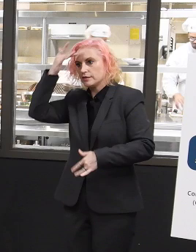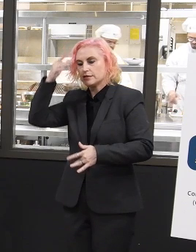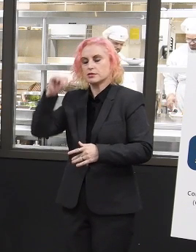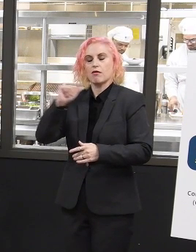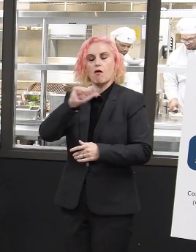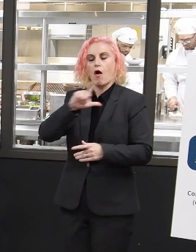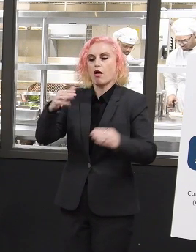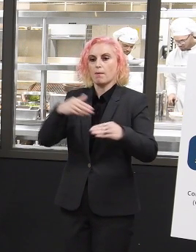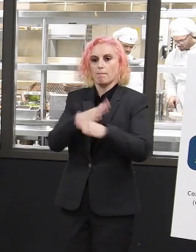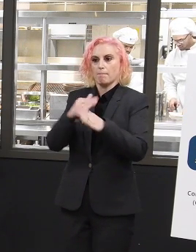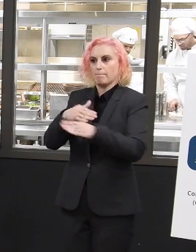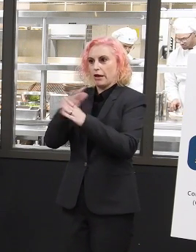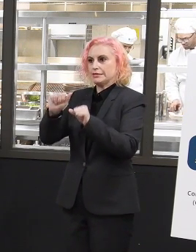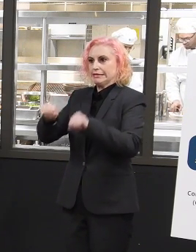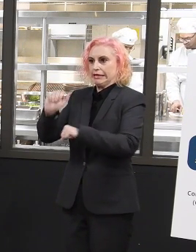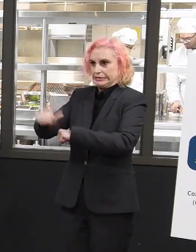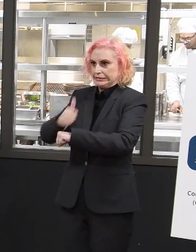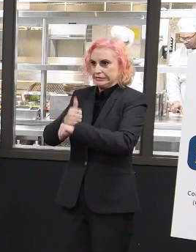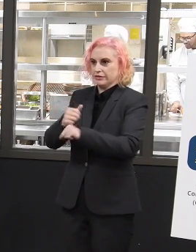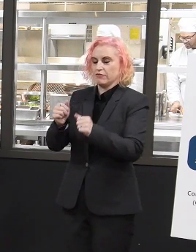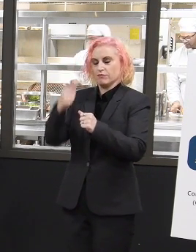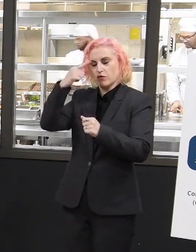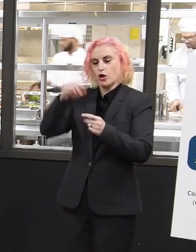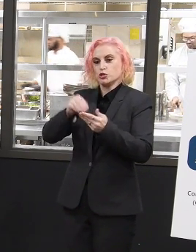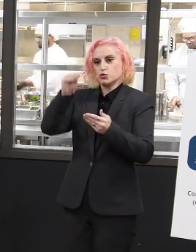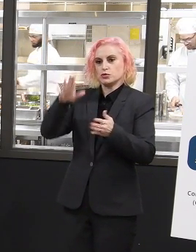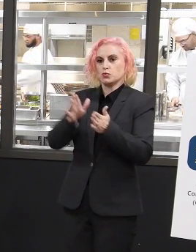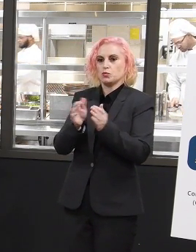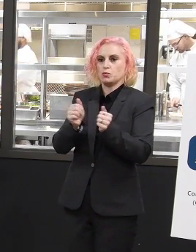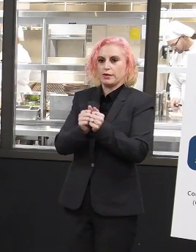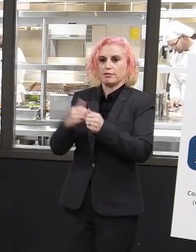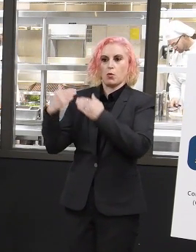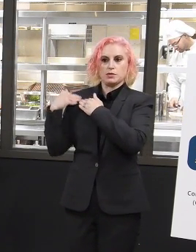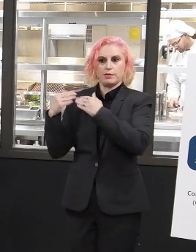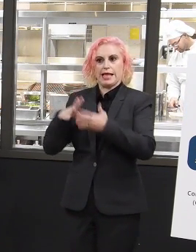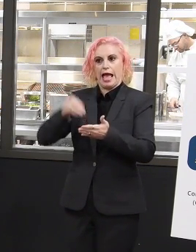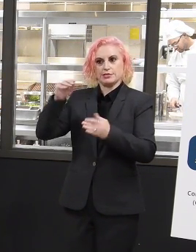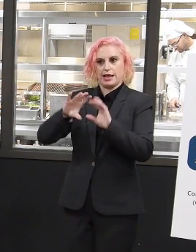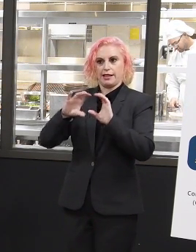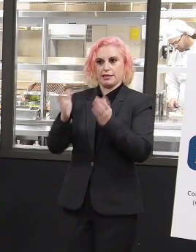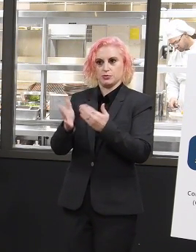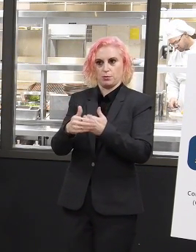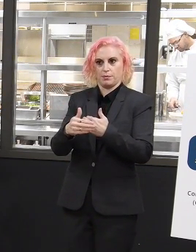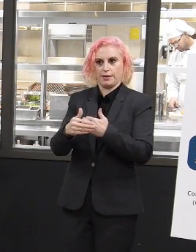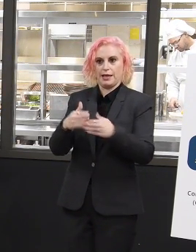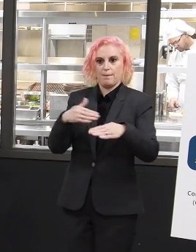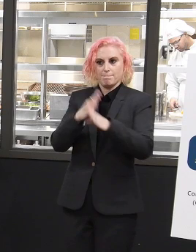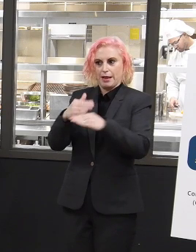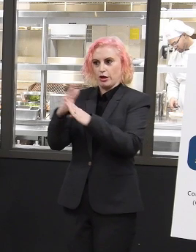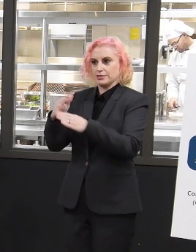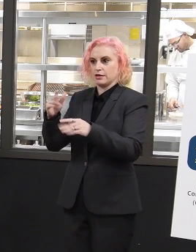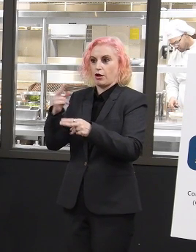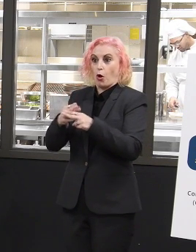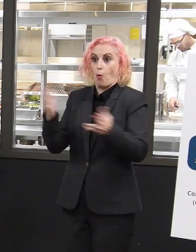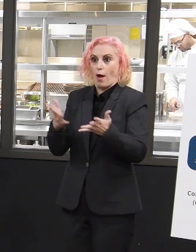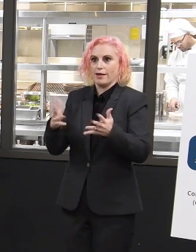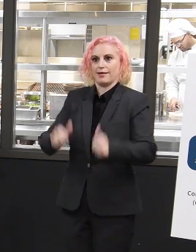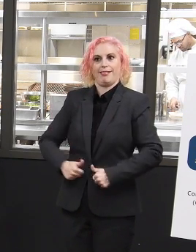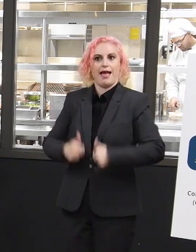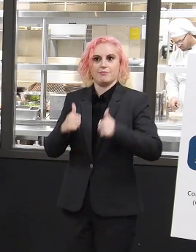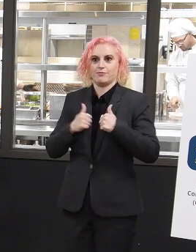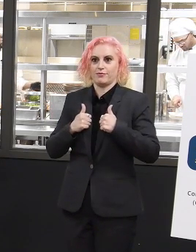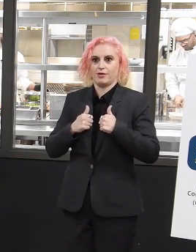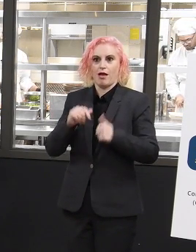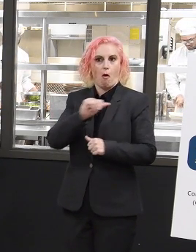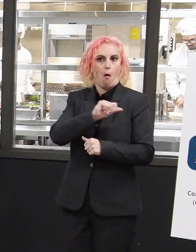all barriers for students with responsibilities outside of the classroom, and those barriers I call life. All of us in this room